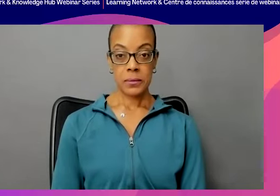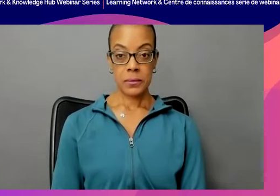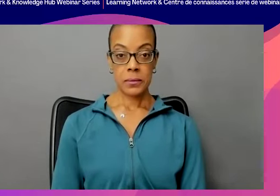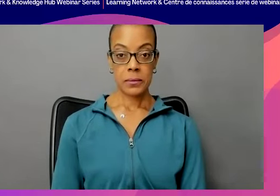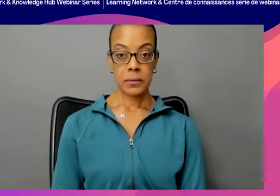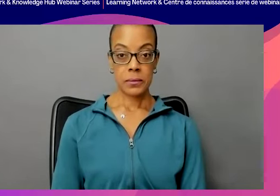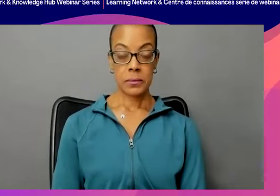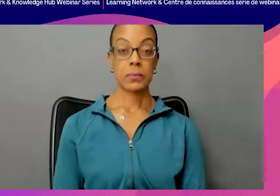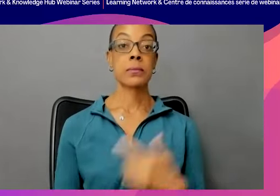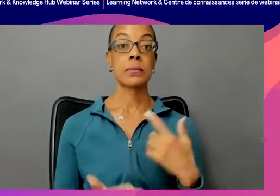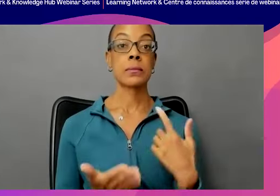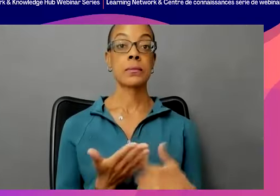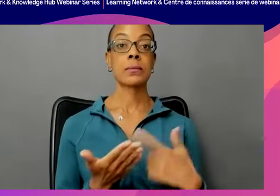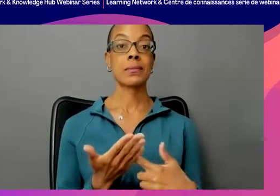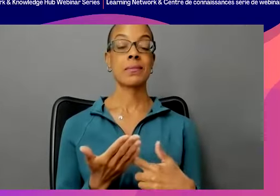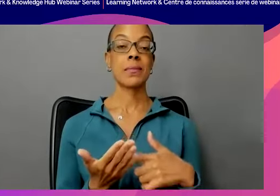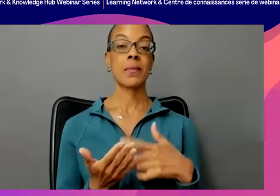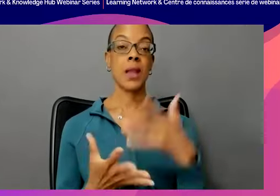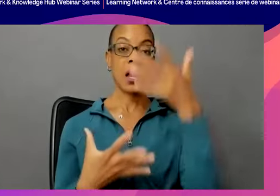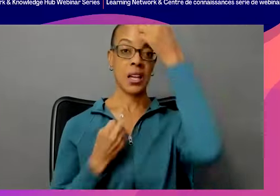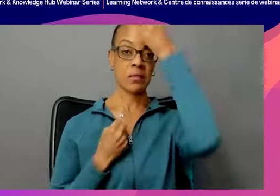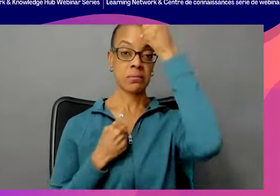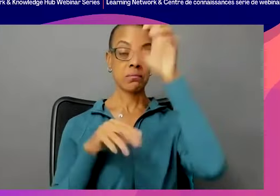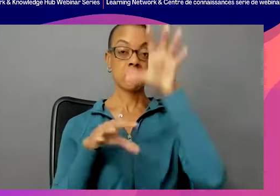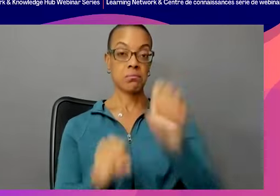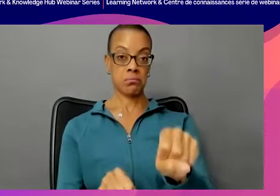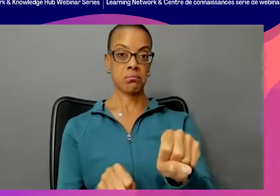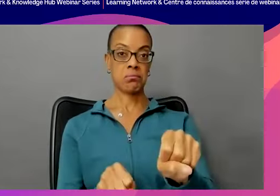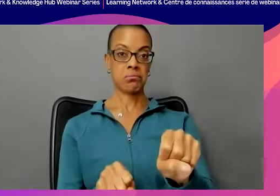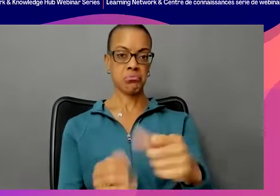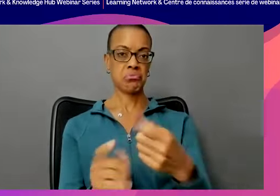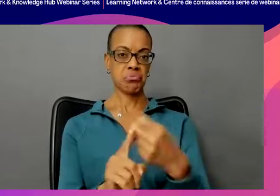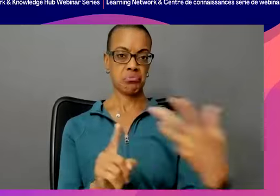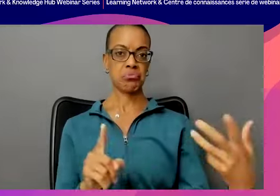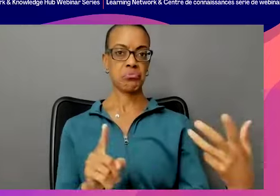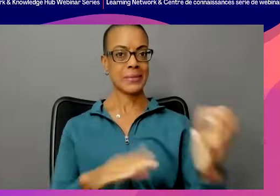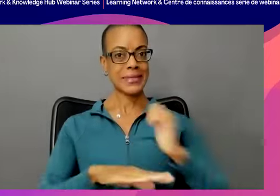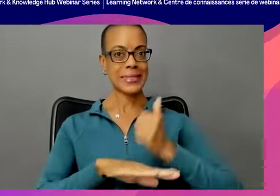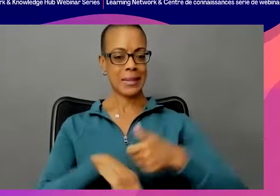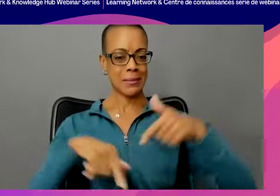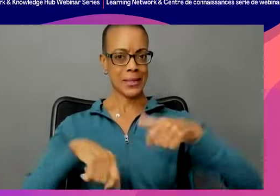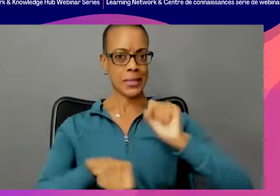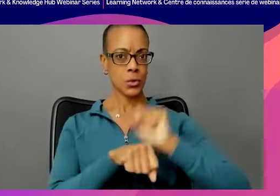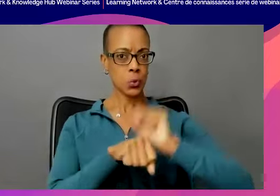bit about colonization to set the stage of why this work is happening.